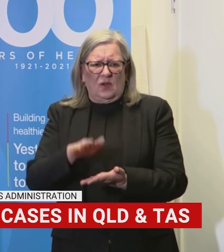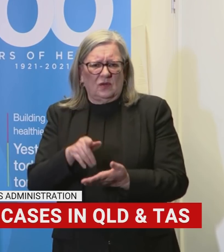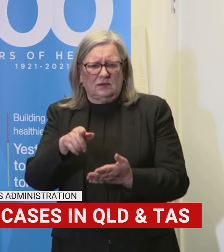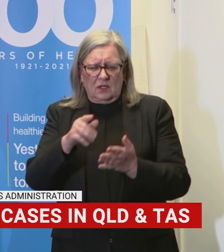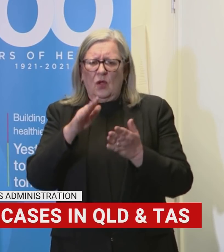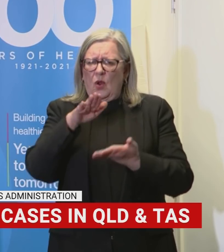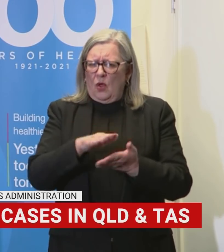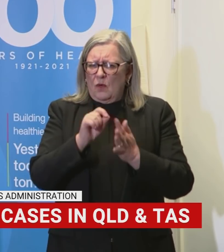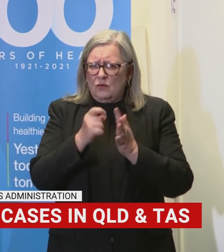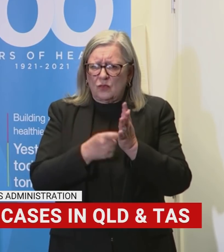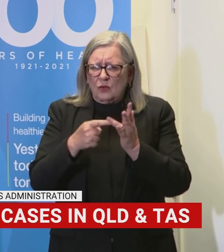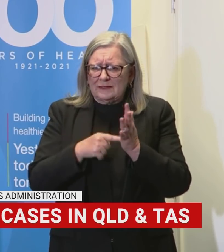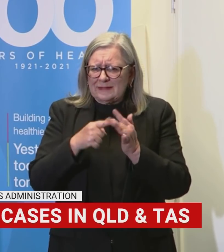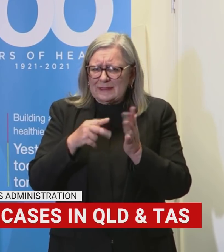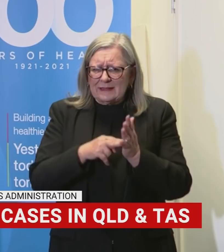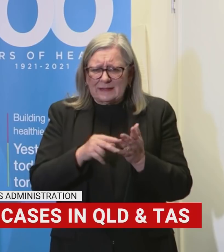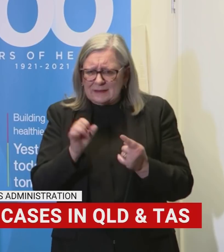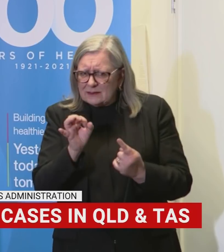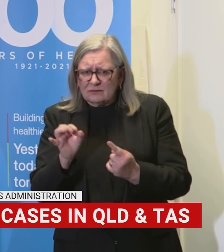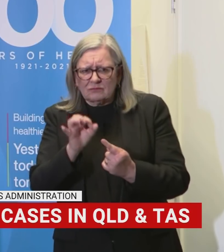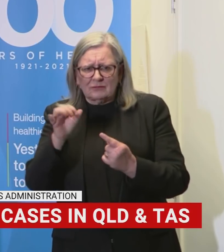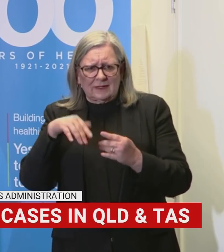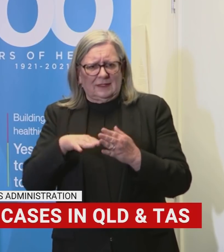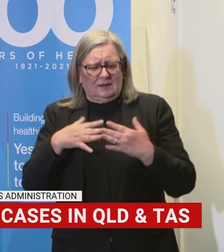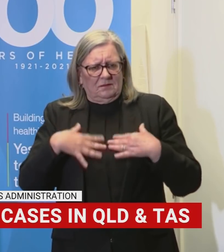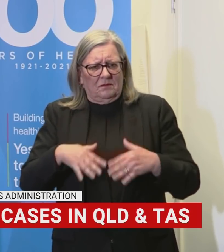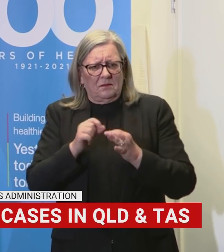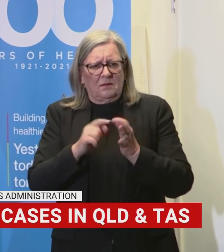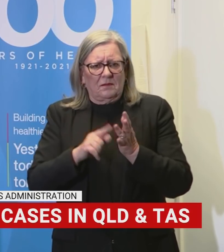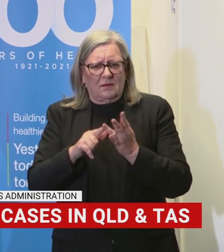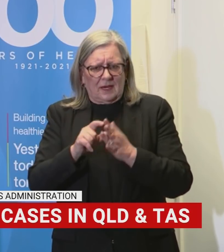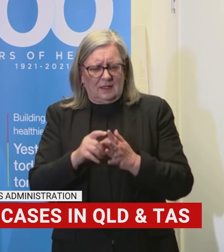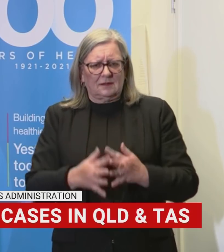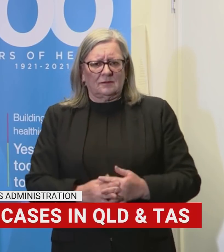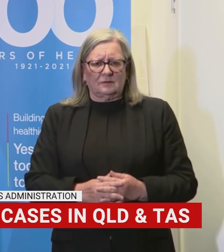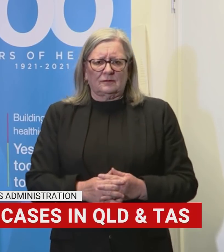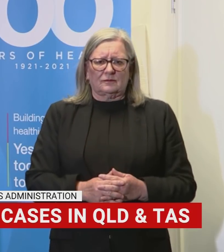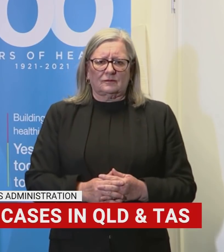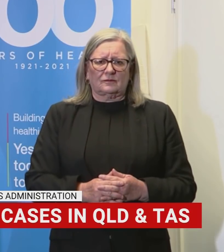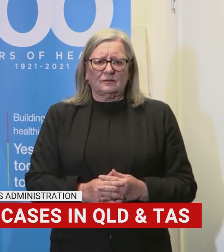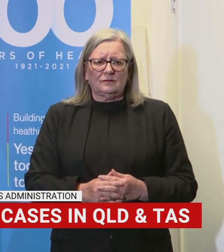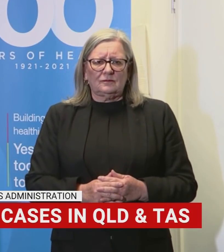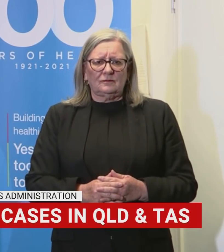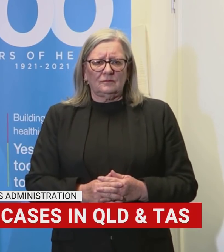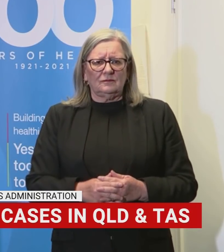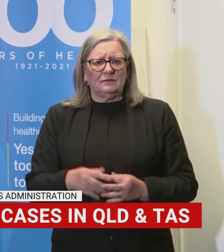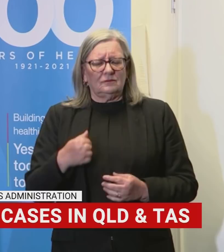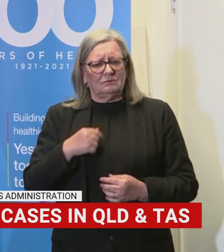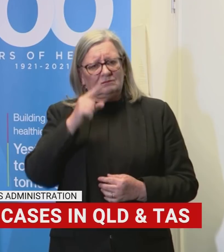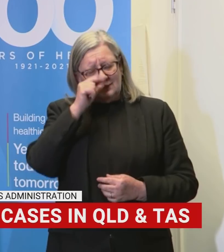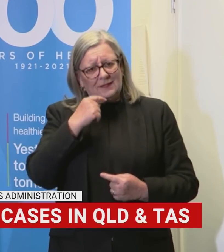So I can report today that we have identified 5